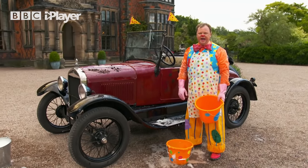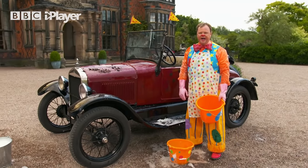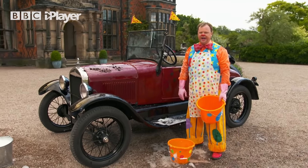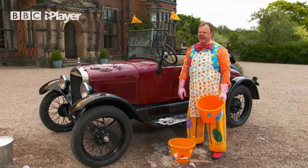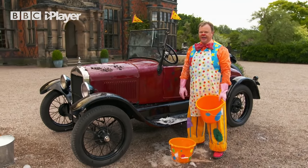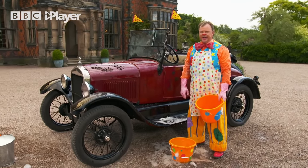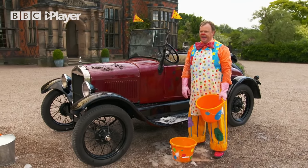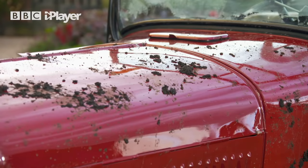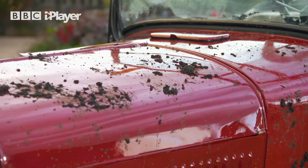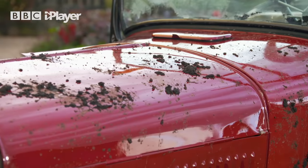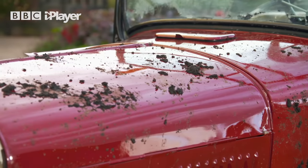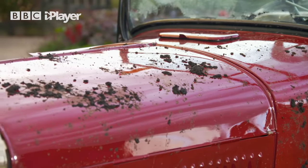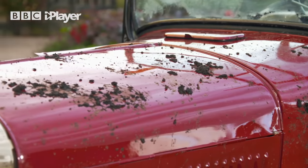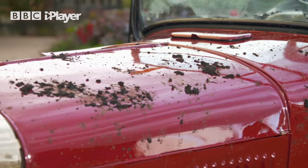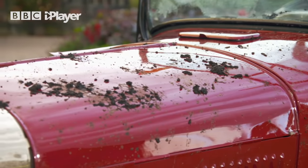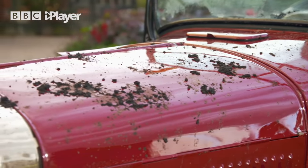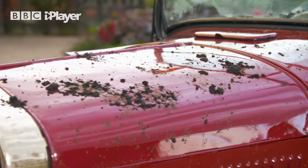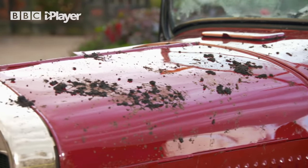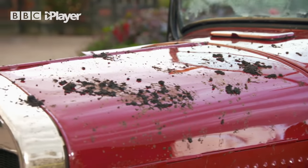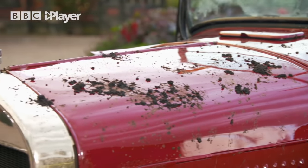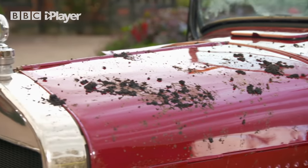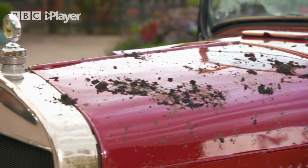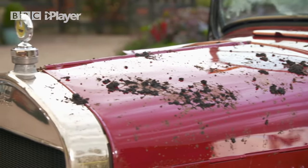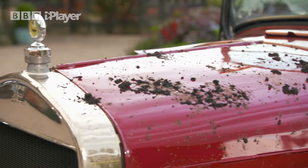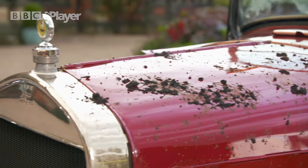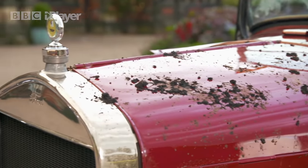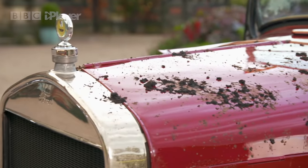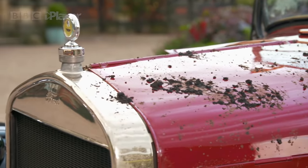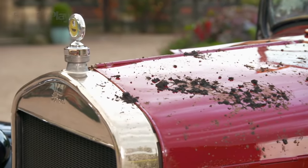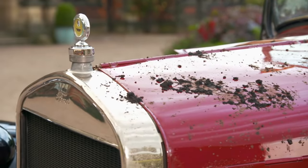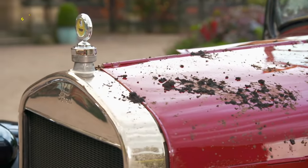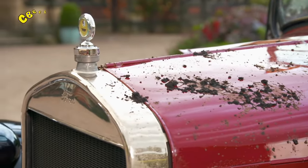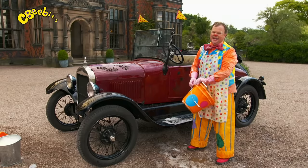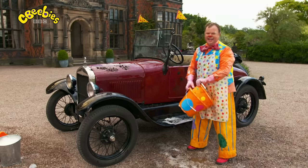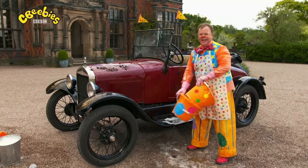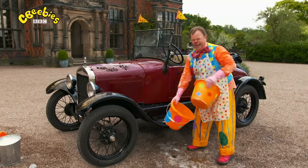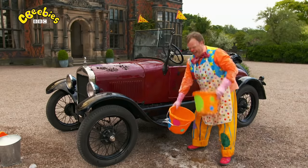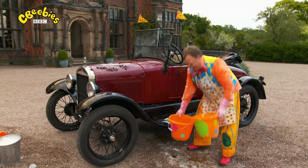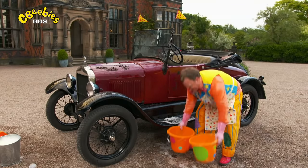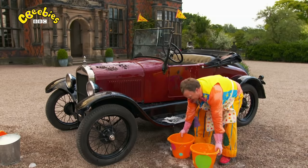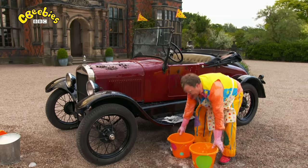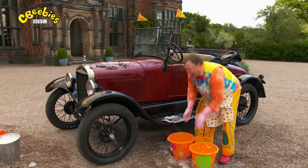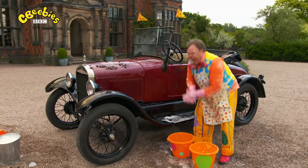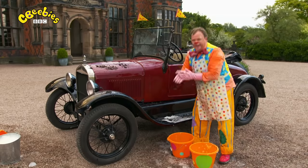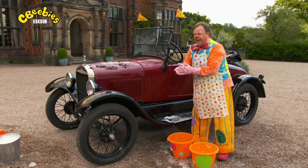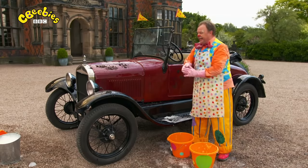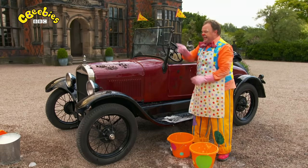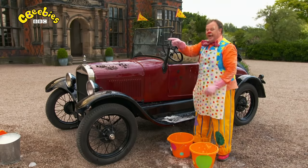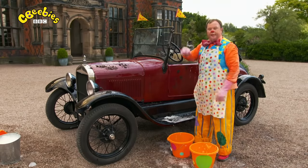oh dear mr tumble the car is still dirty you need more water right